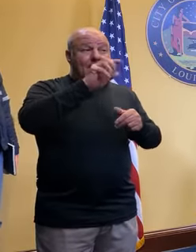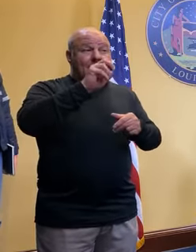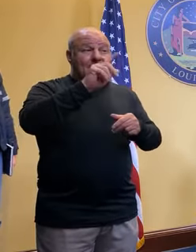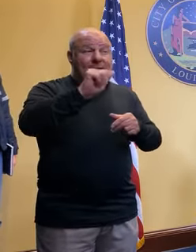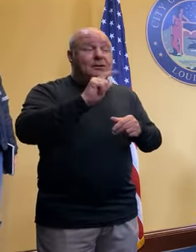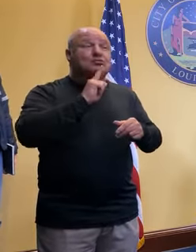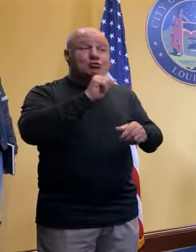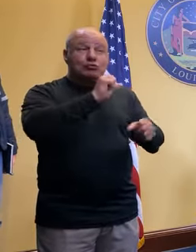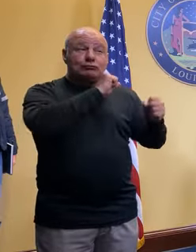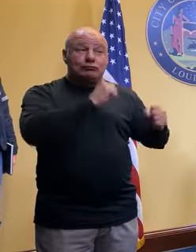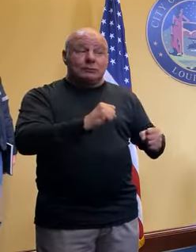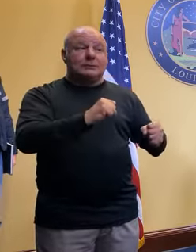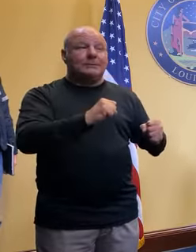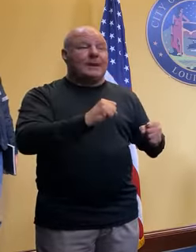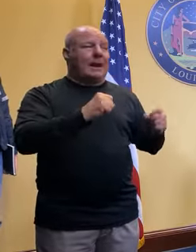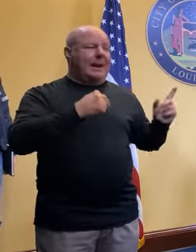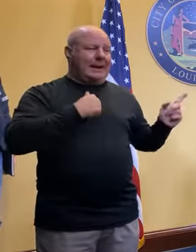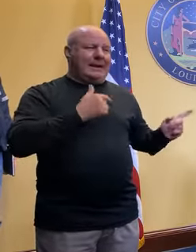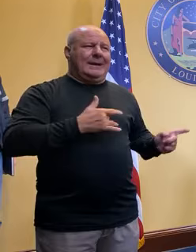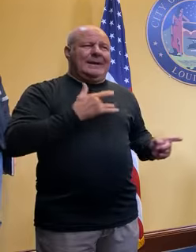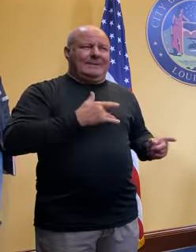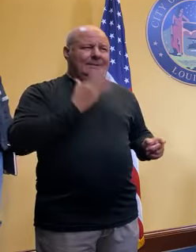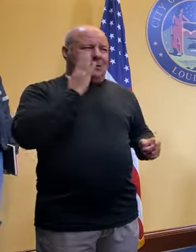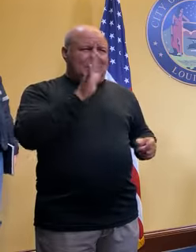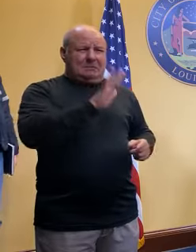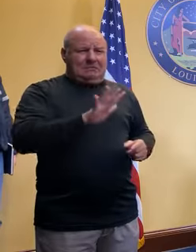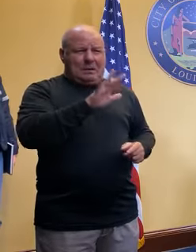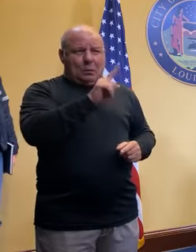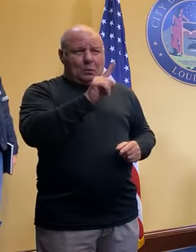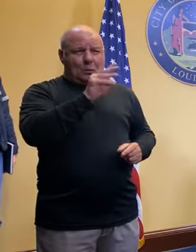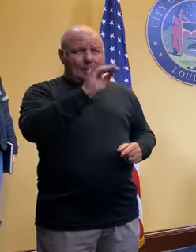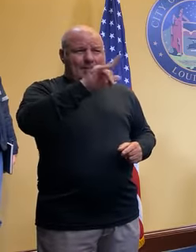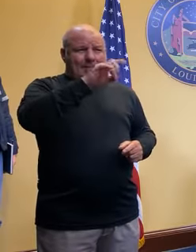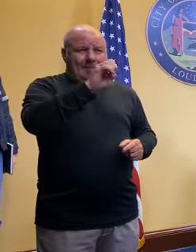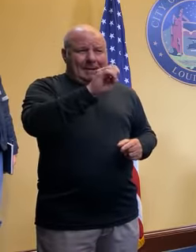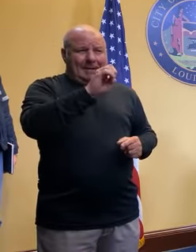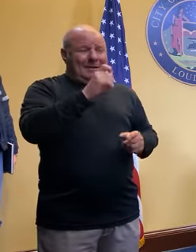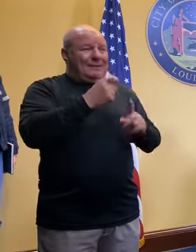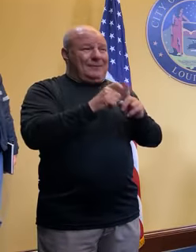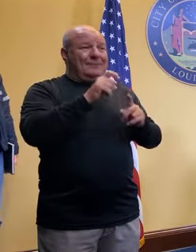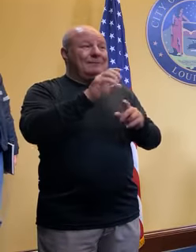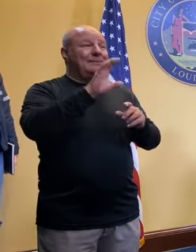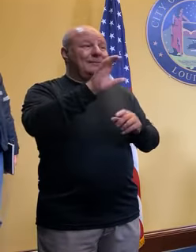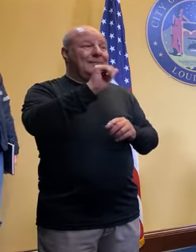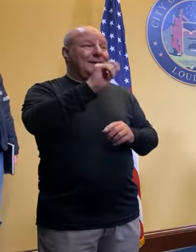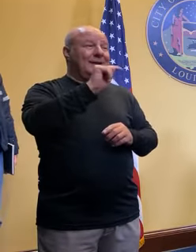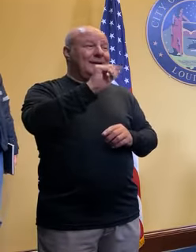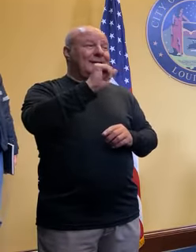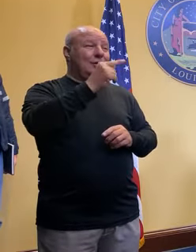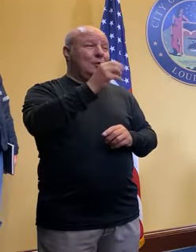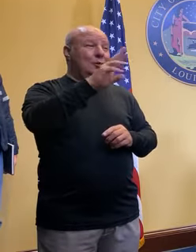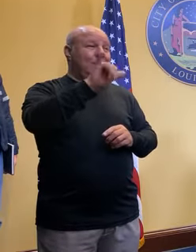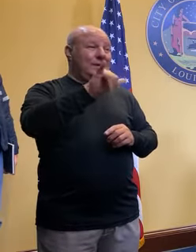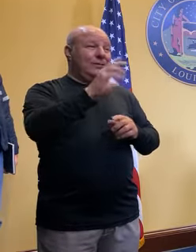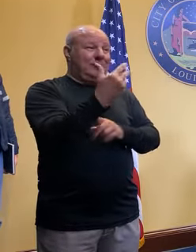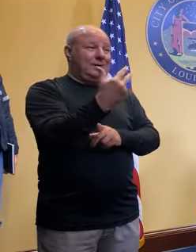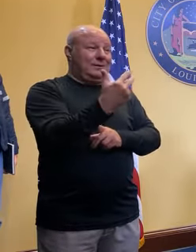Zeta. We believe that we were about 1 mile from being a Category 3, and of course that could